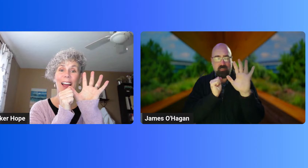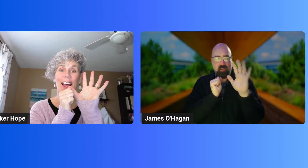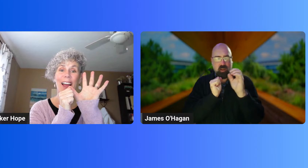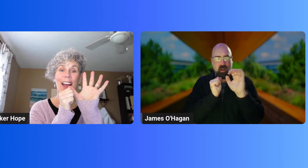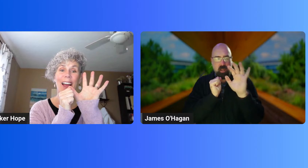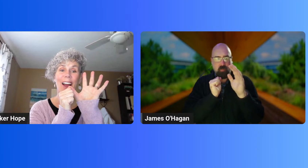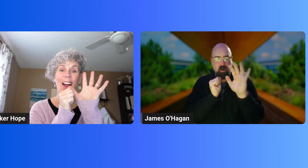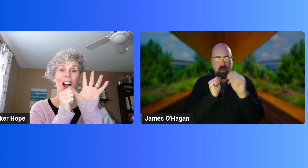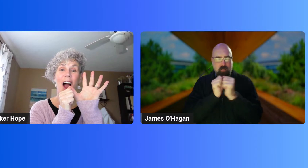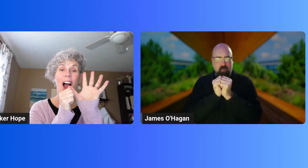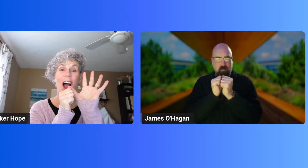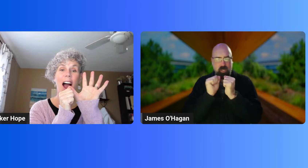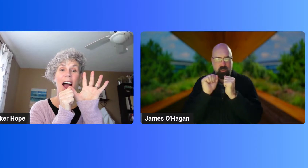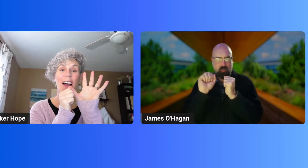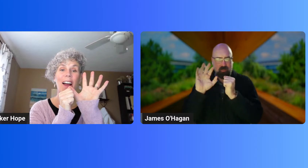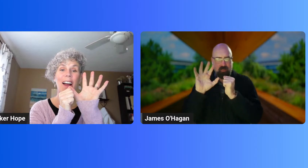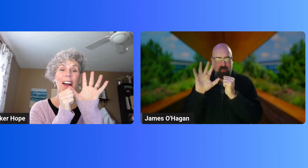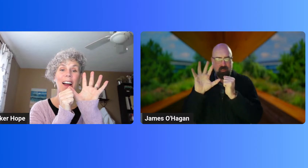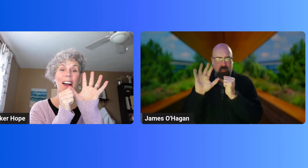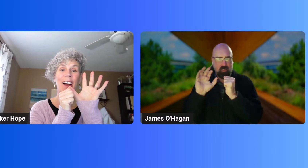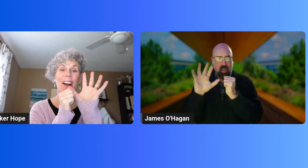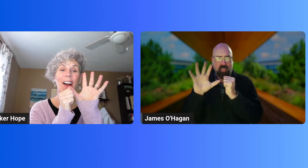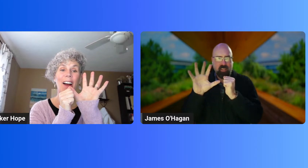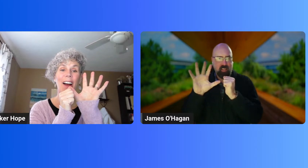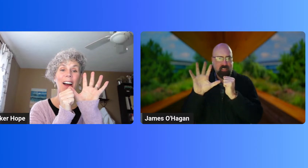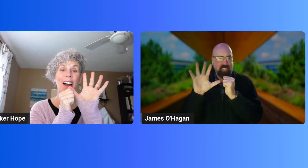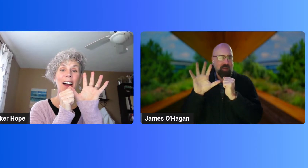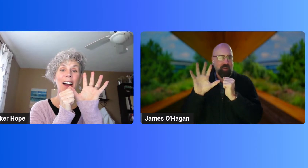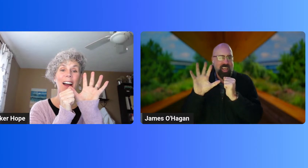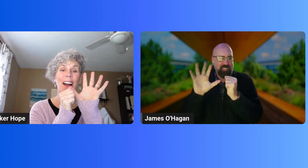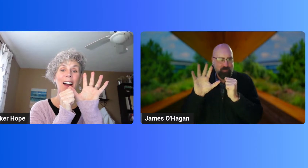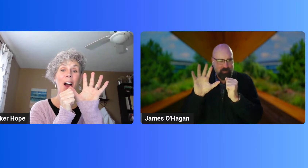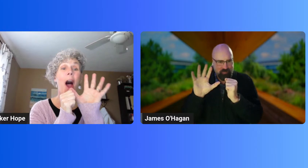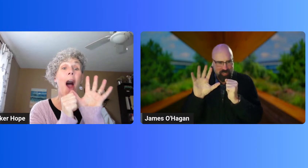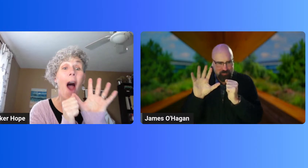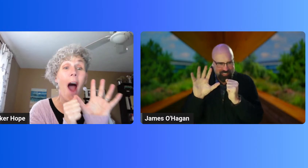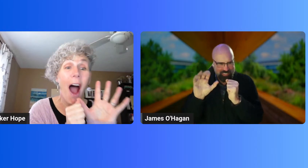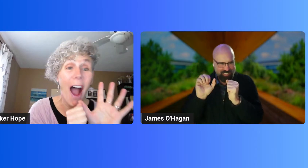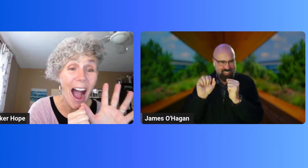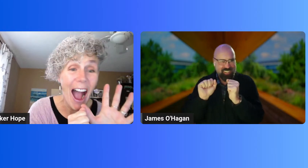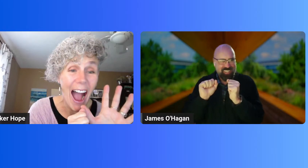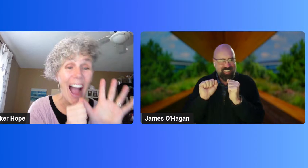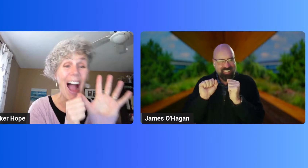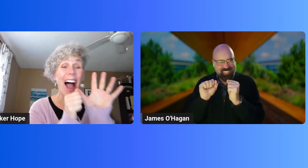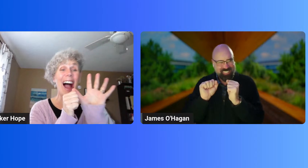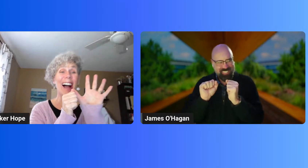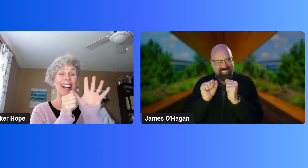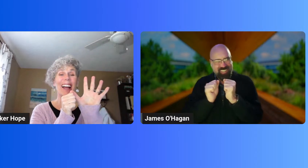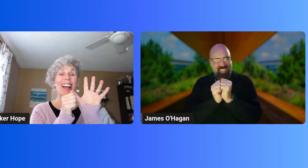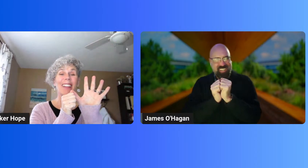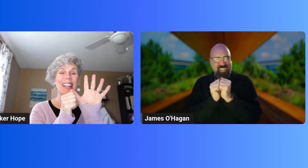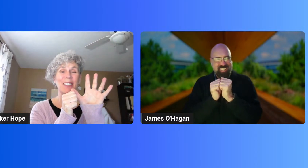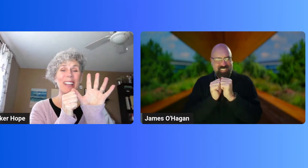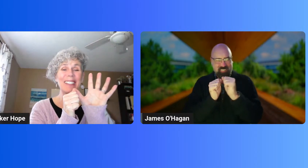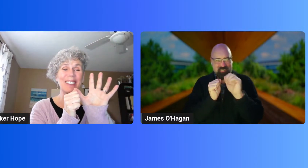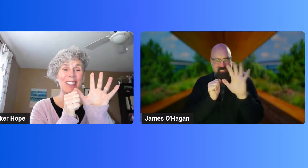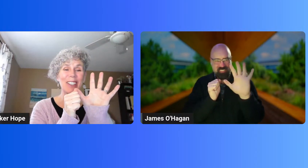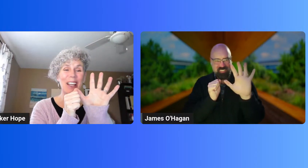because I'm on, wait, I can't, the camera has me flipped. That's amazing. So you're going to have to